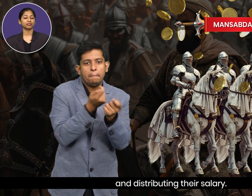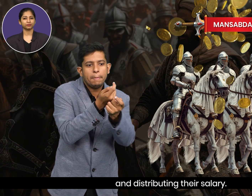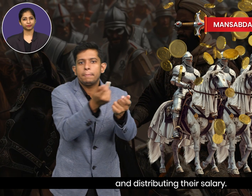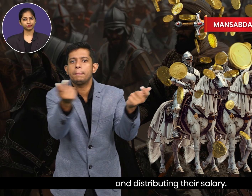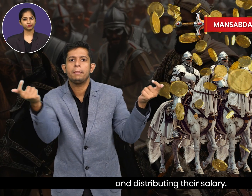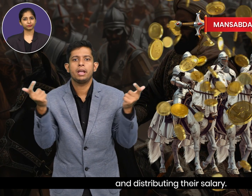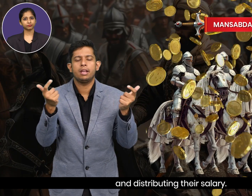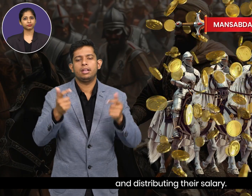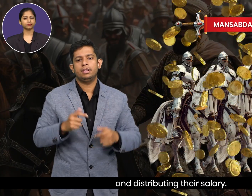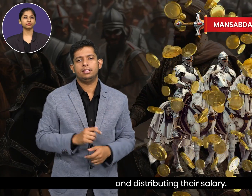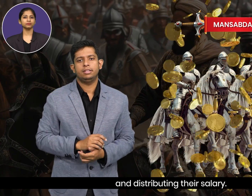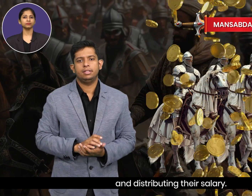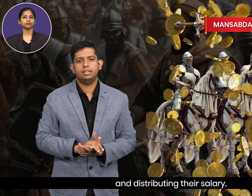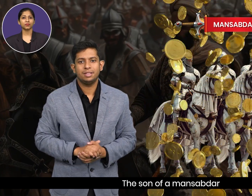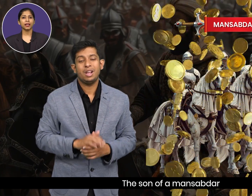salary.